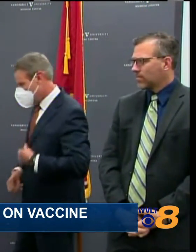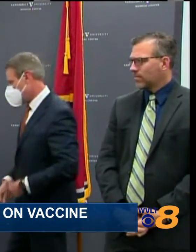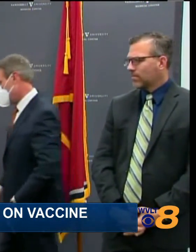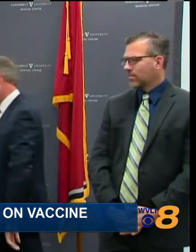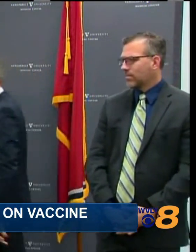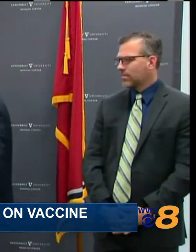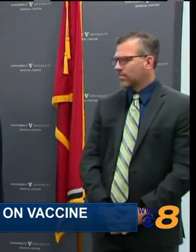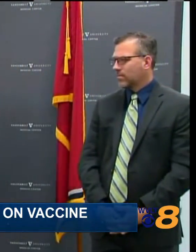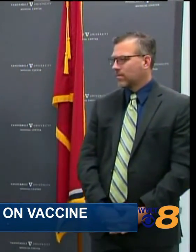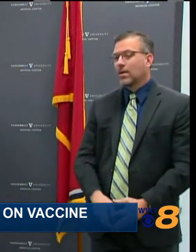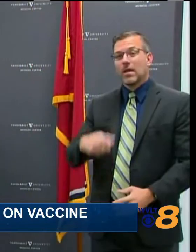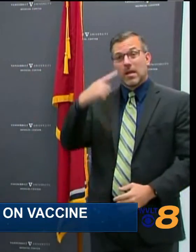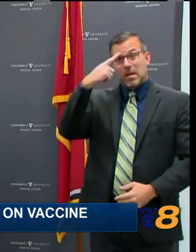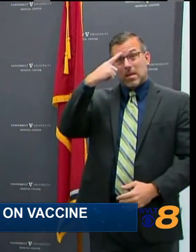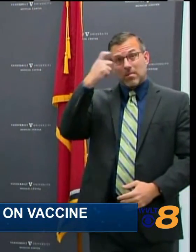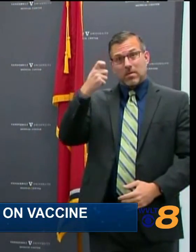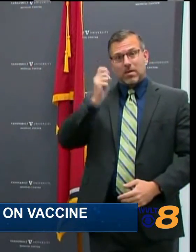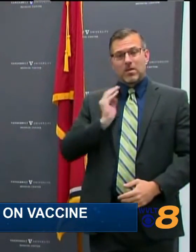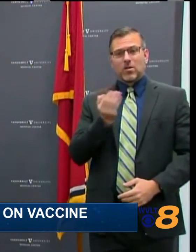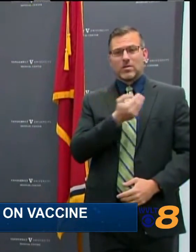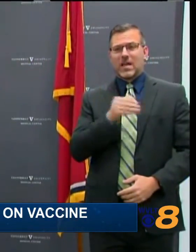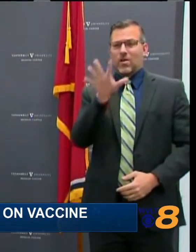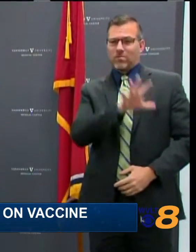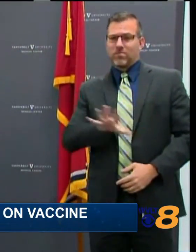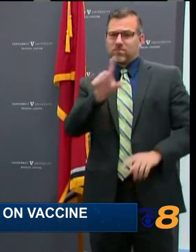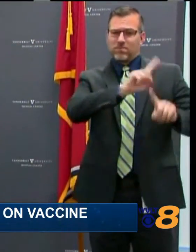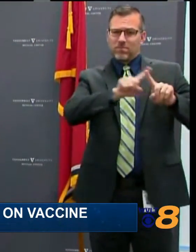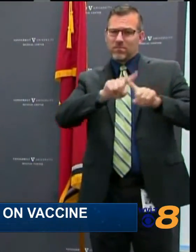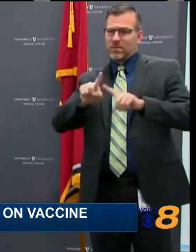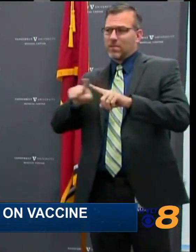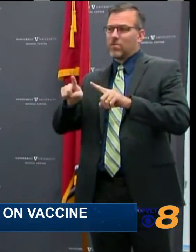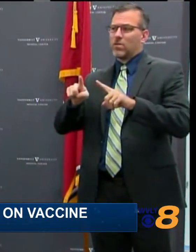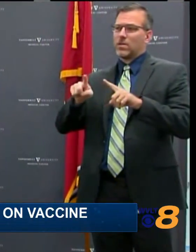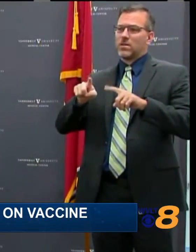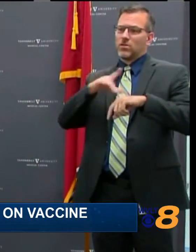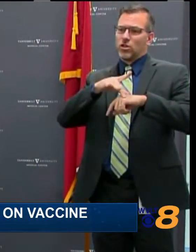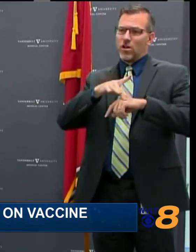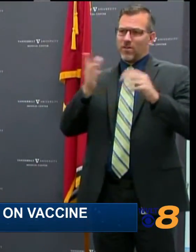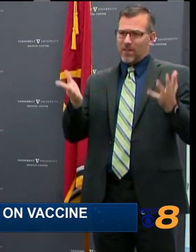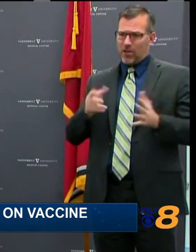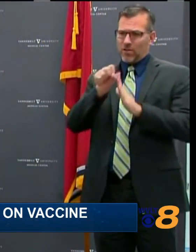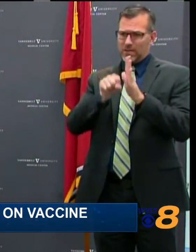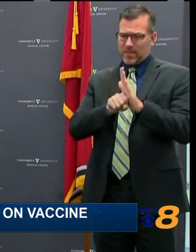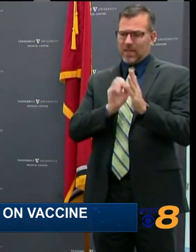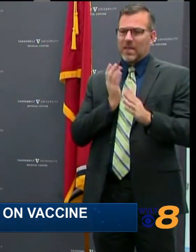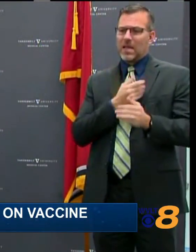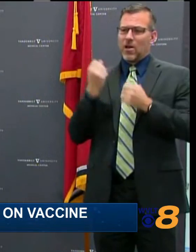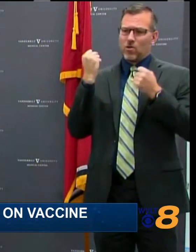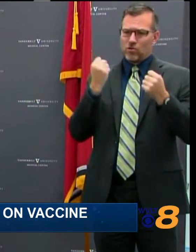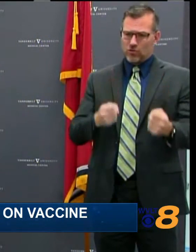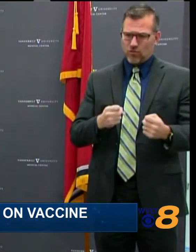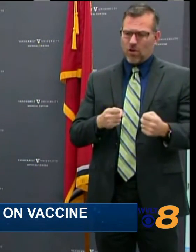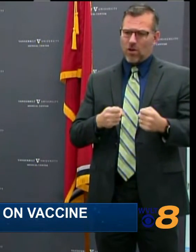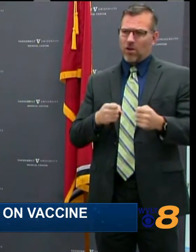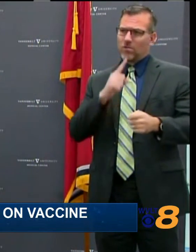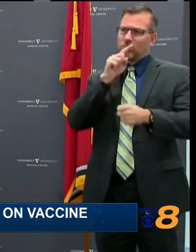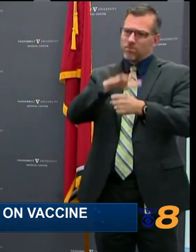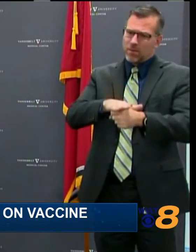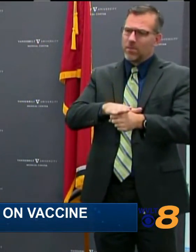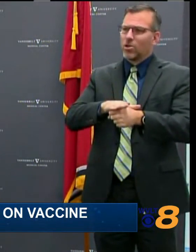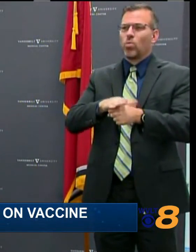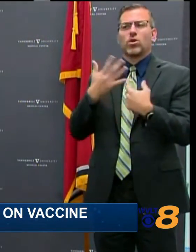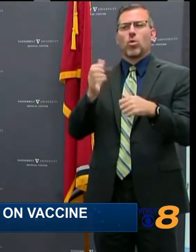So because of our wide and diverse geography here in this state and our strong commitment to reducing waste and